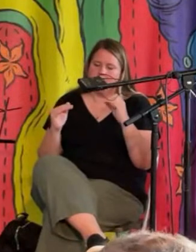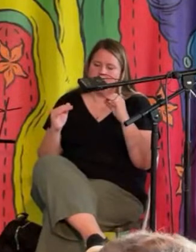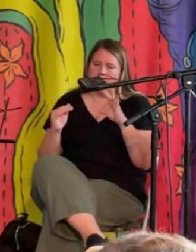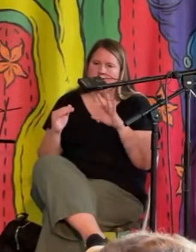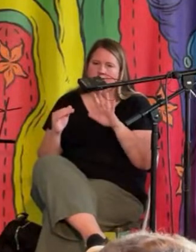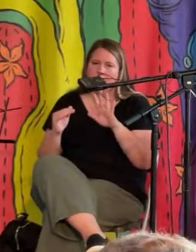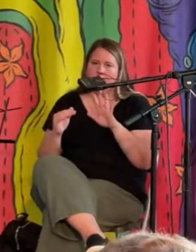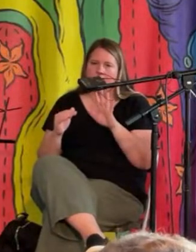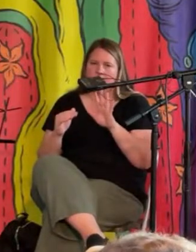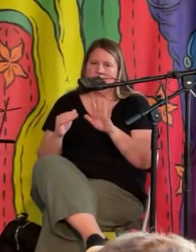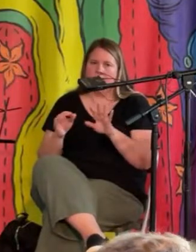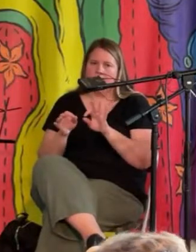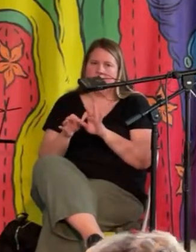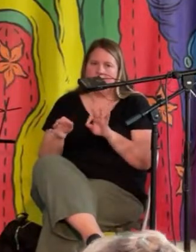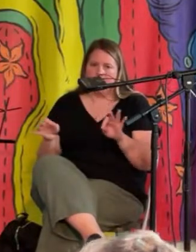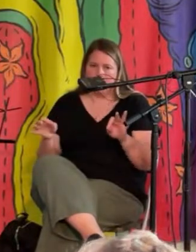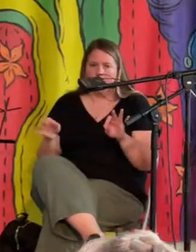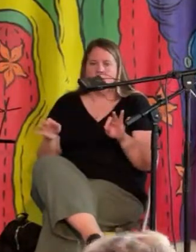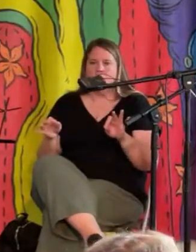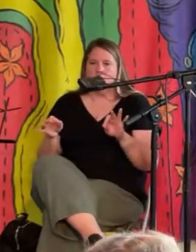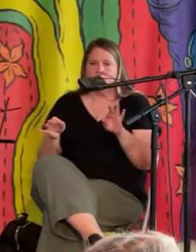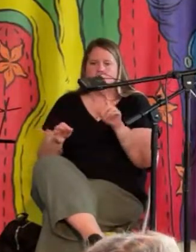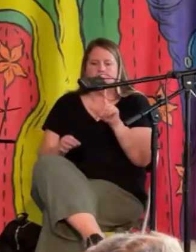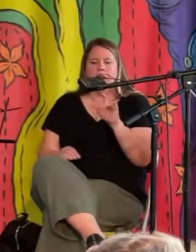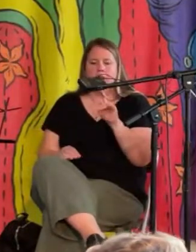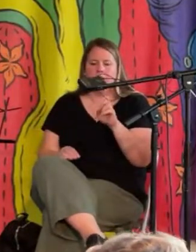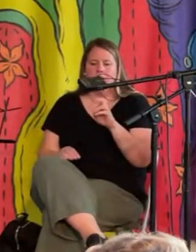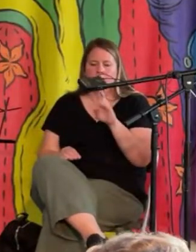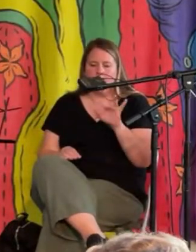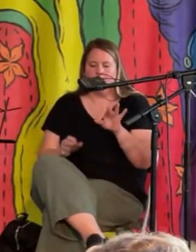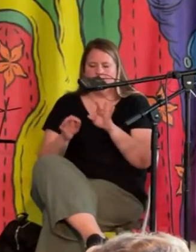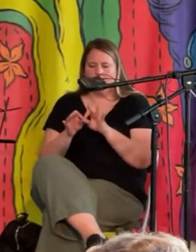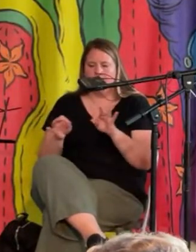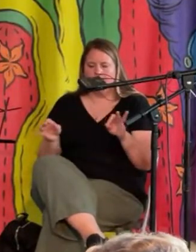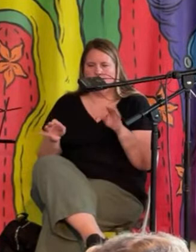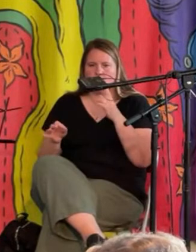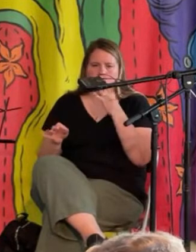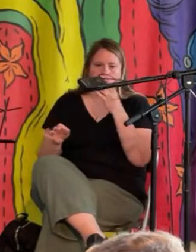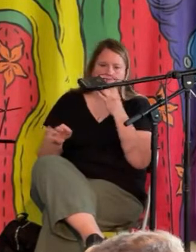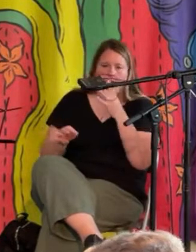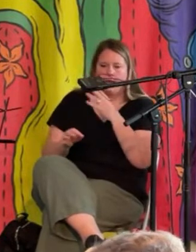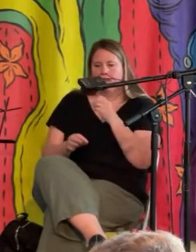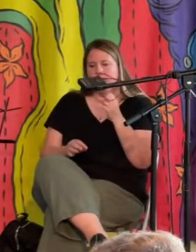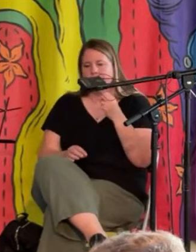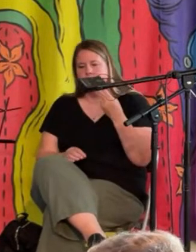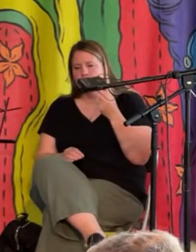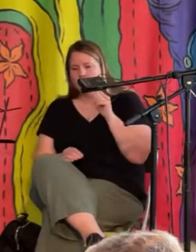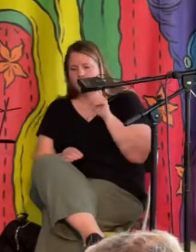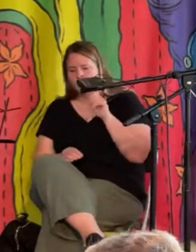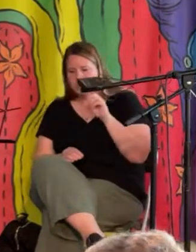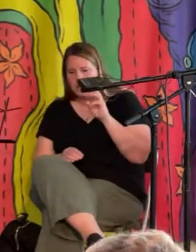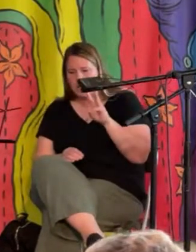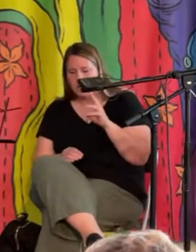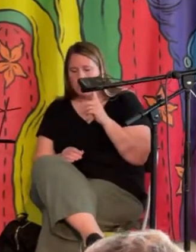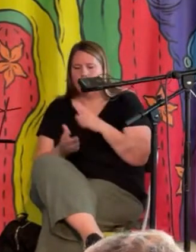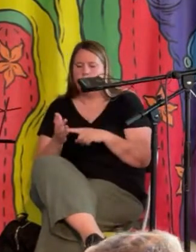your true language the way Rembrandt's was light and shadow? What it is